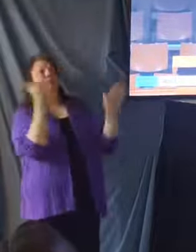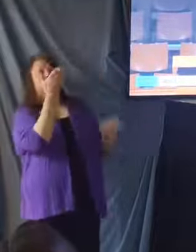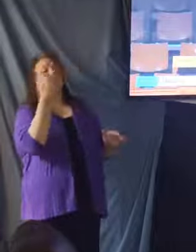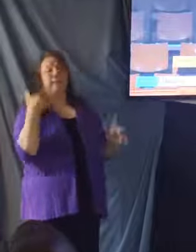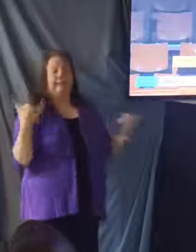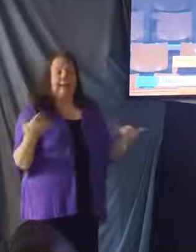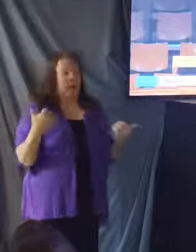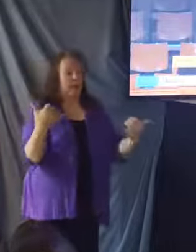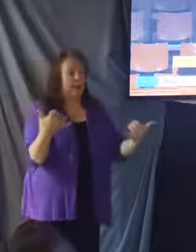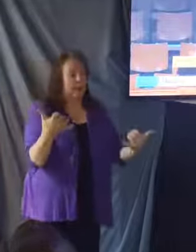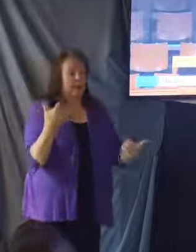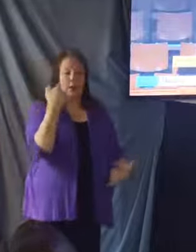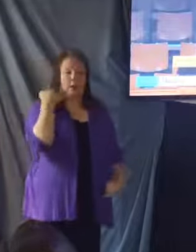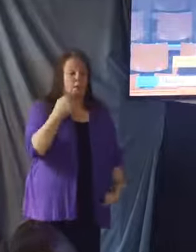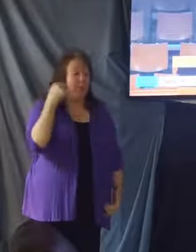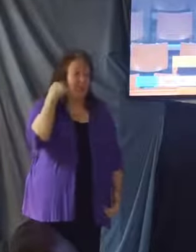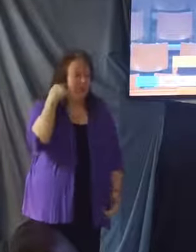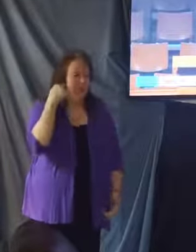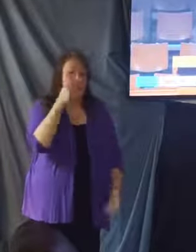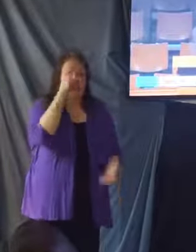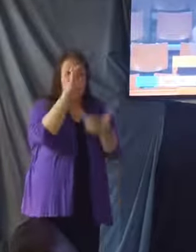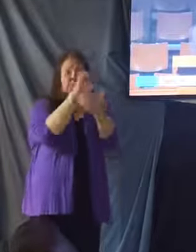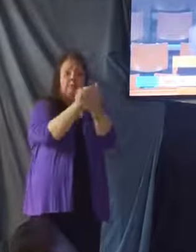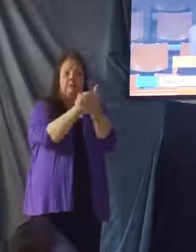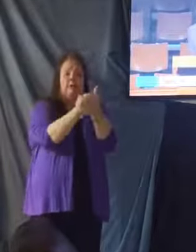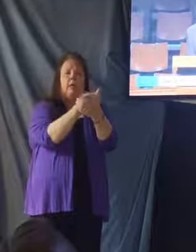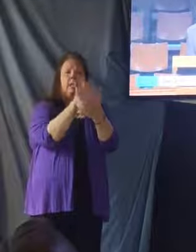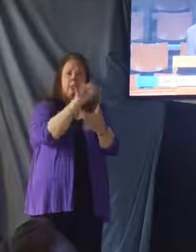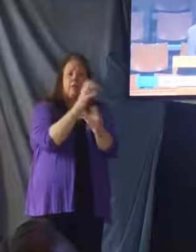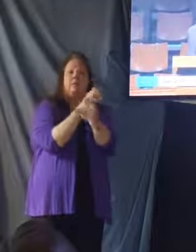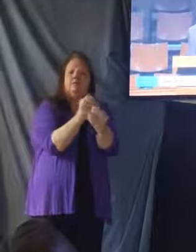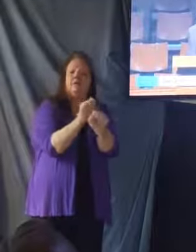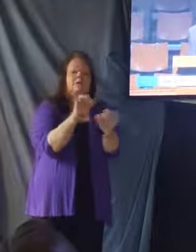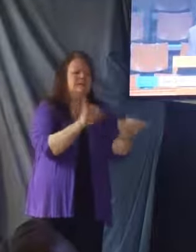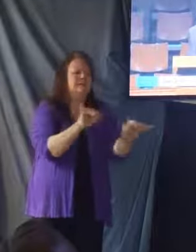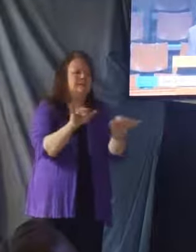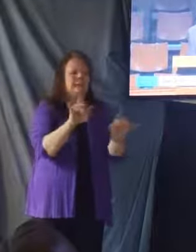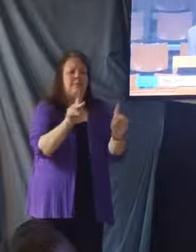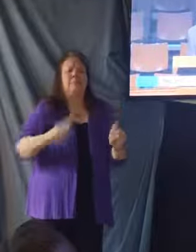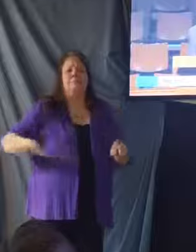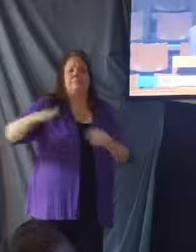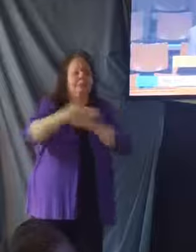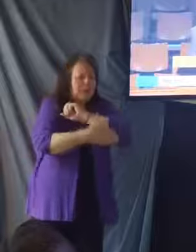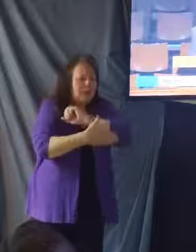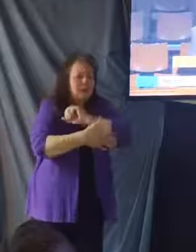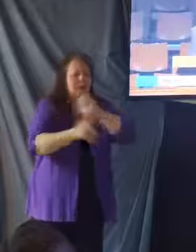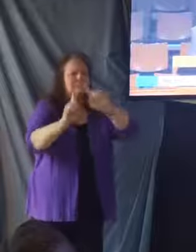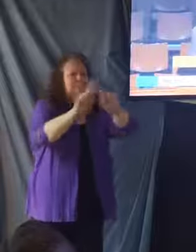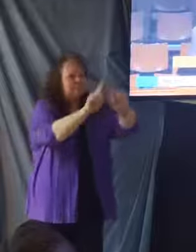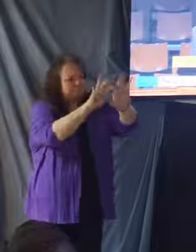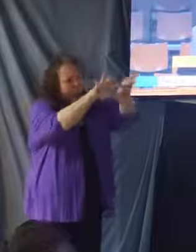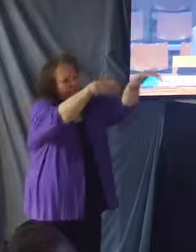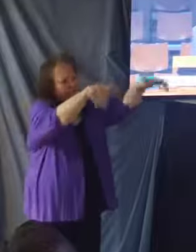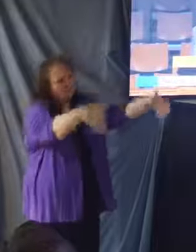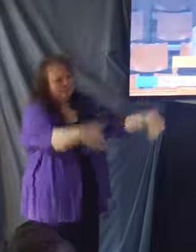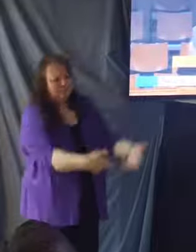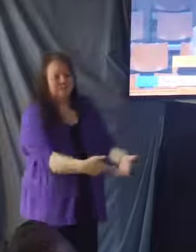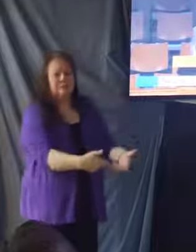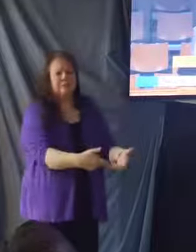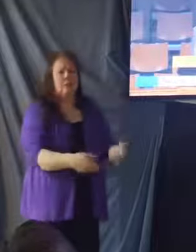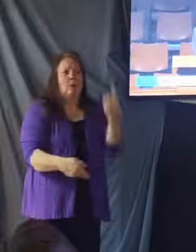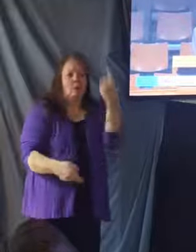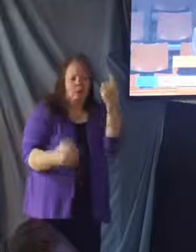it and believe it. It's a salvation for us, the same as people in other countries, other nations. It's